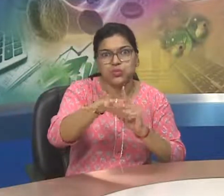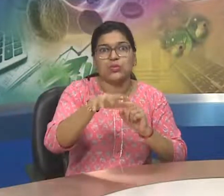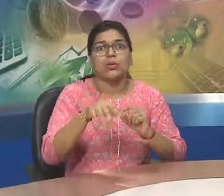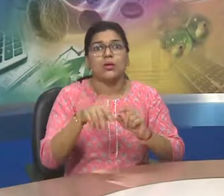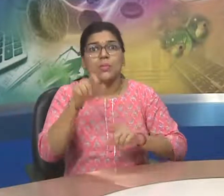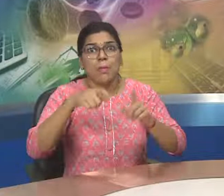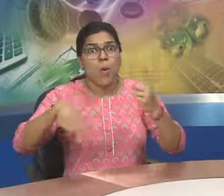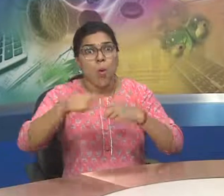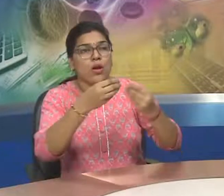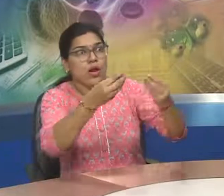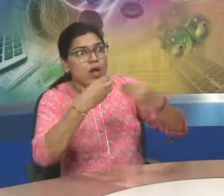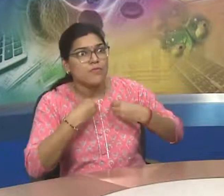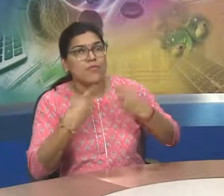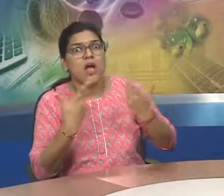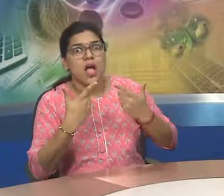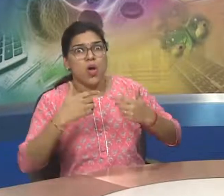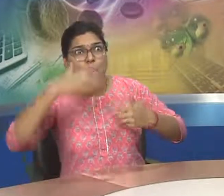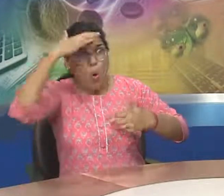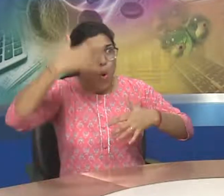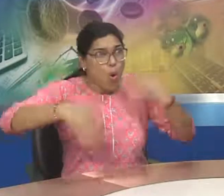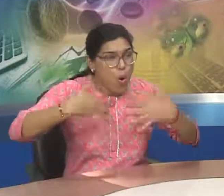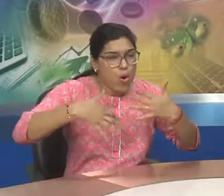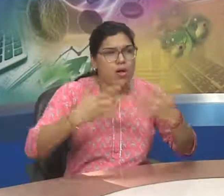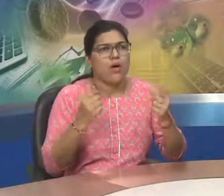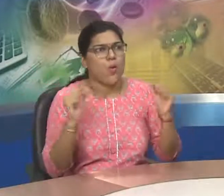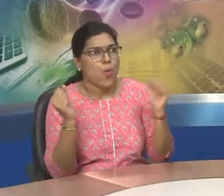Temperature is a critical factor